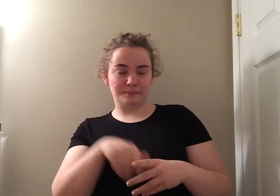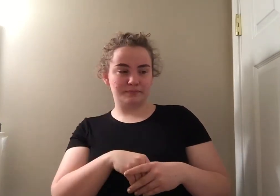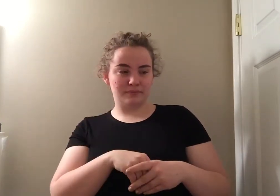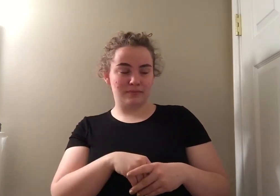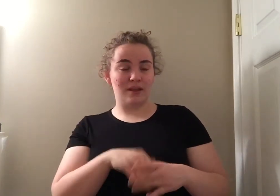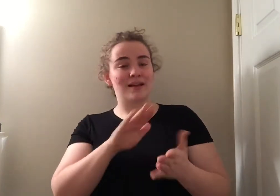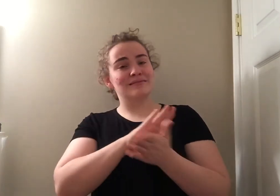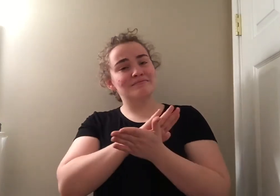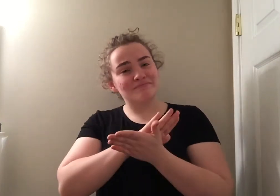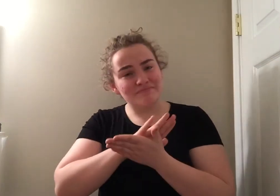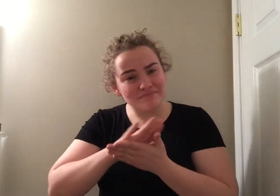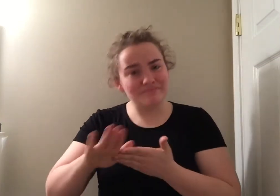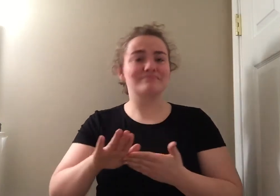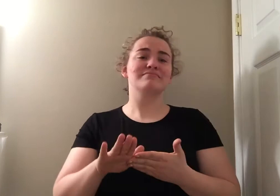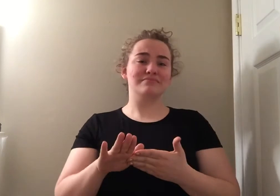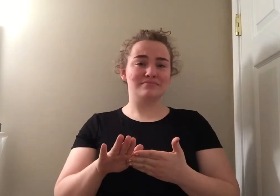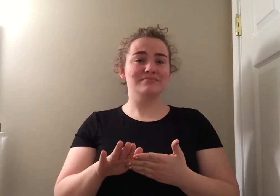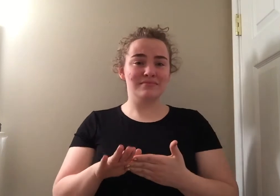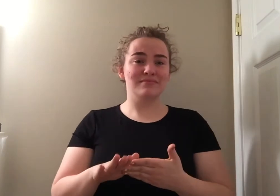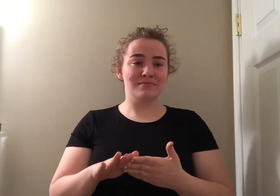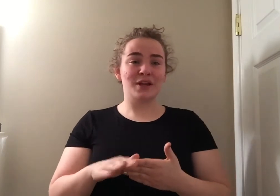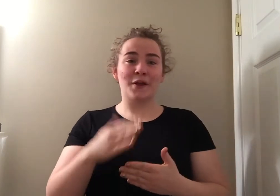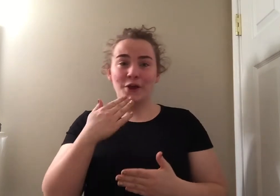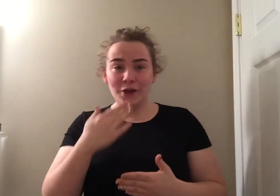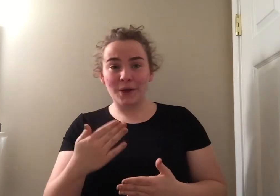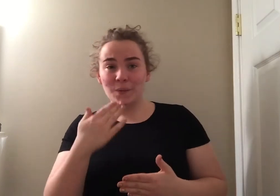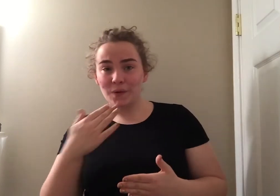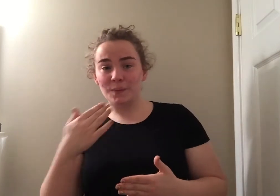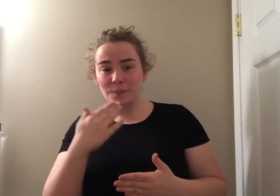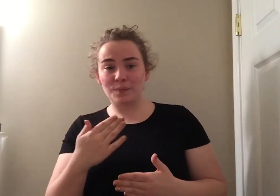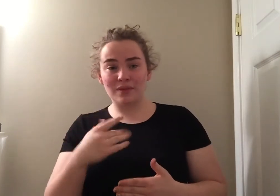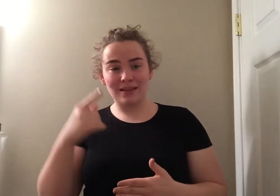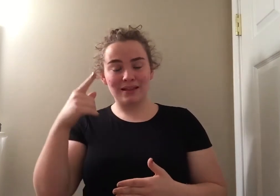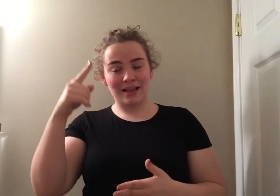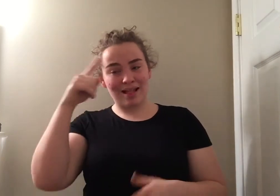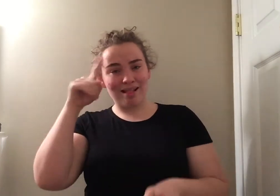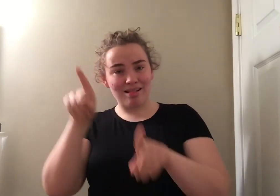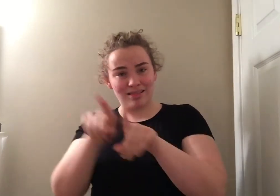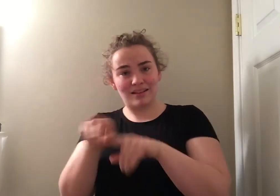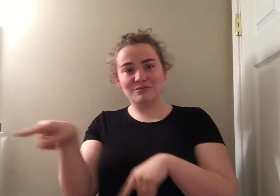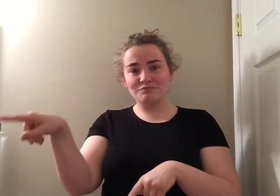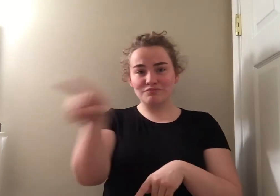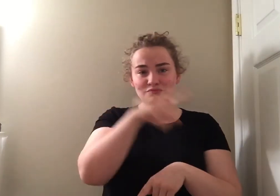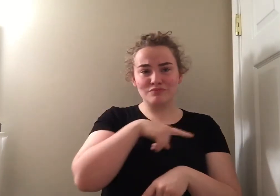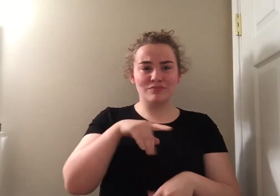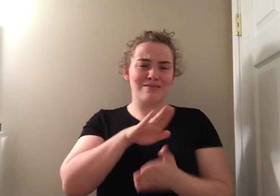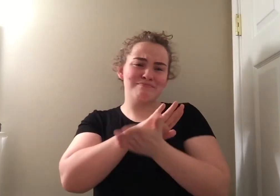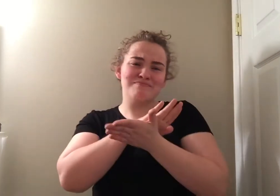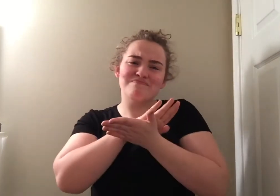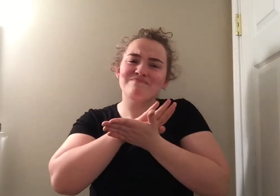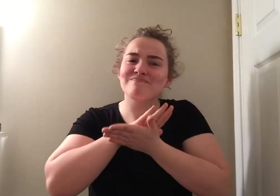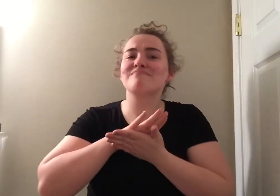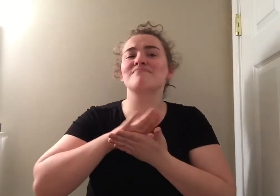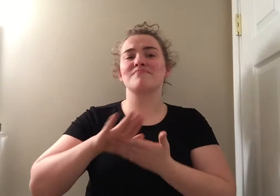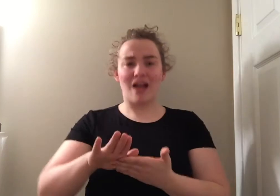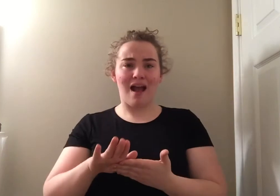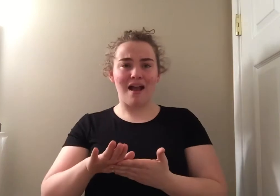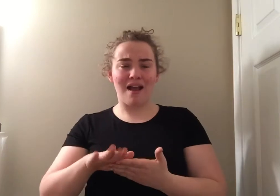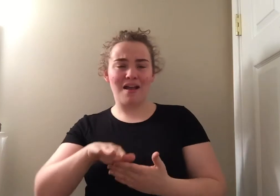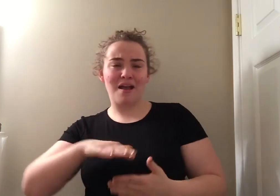Nice, right? So that's good. That's a great start. I'm agreeing with you that it's nice. She's being real nice as a big sister. Is Julius